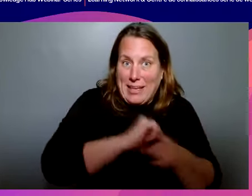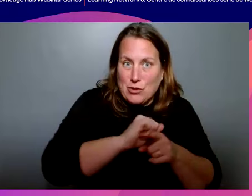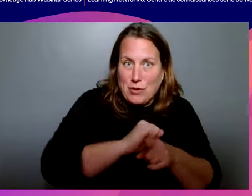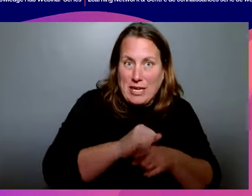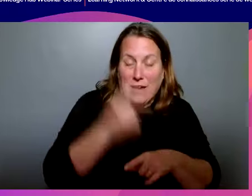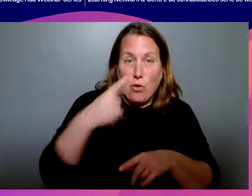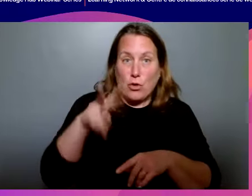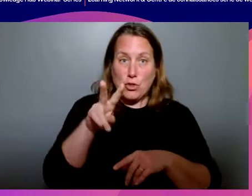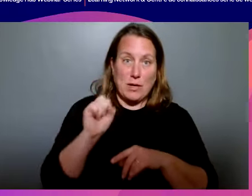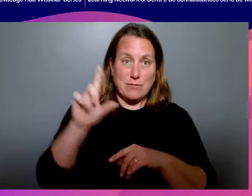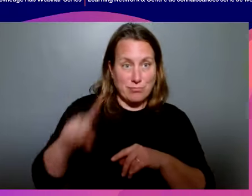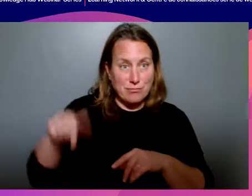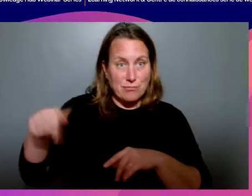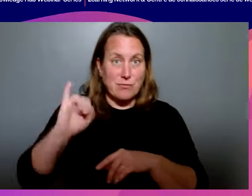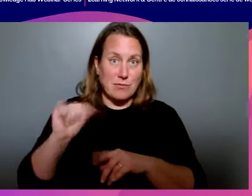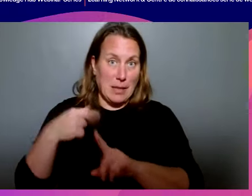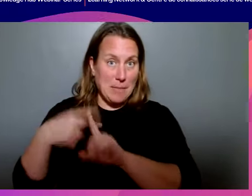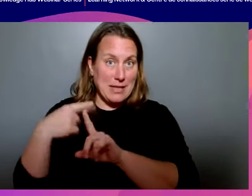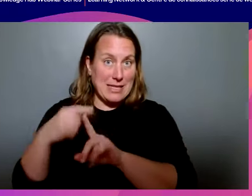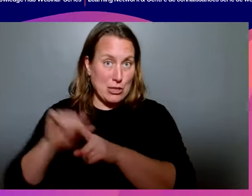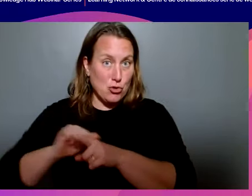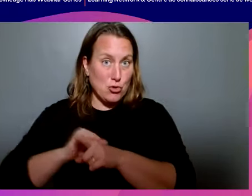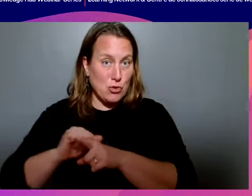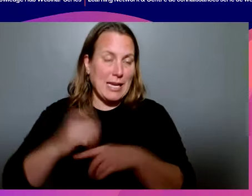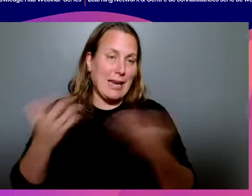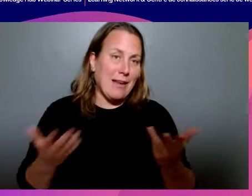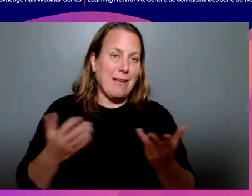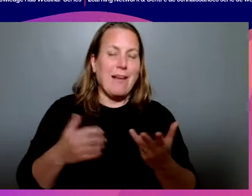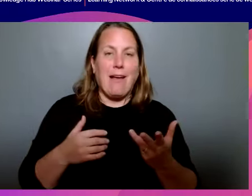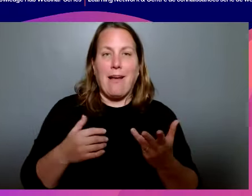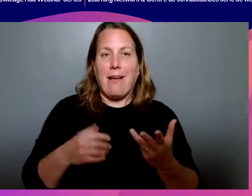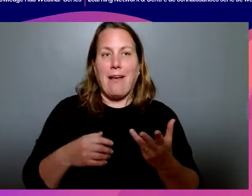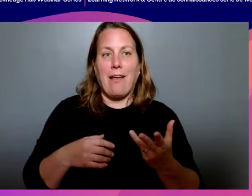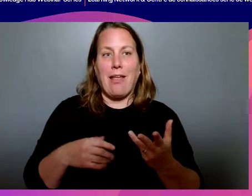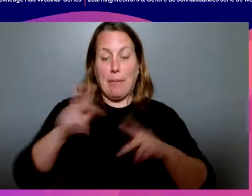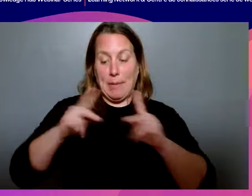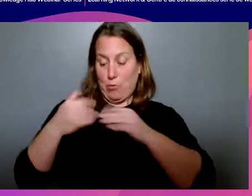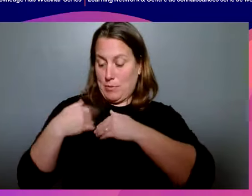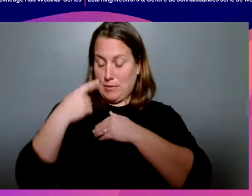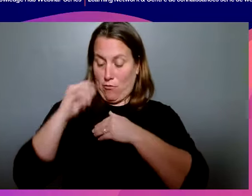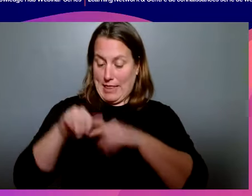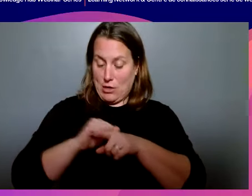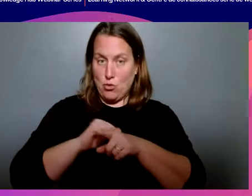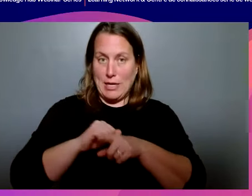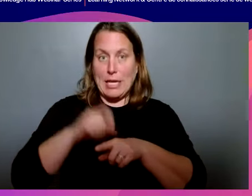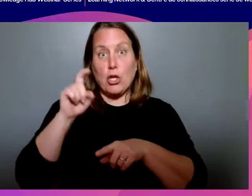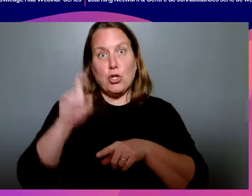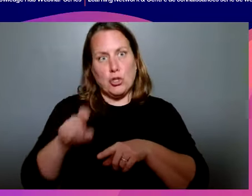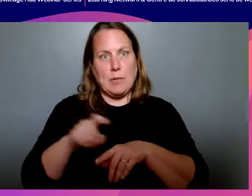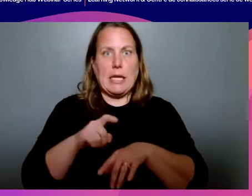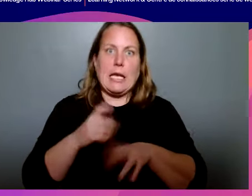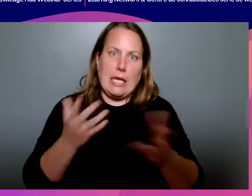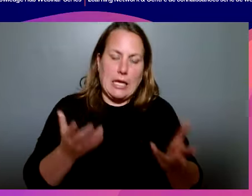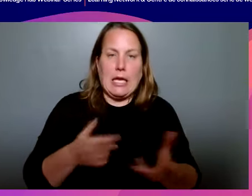2S LGBTQIA plus training, the facilitators should be, at least one of the